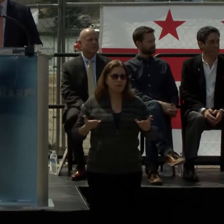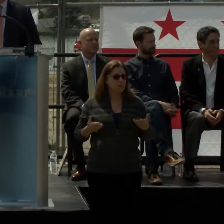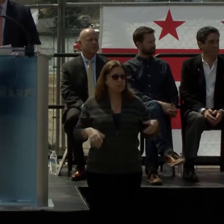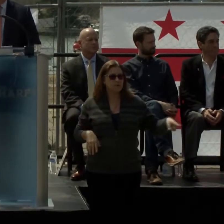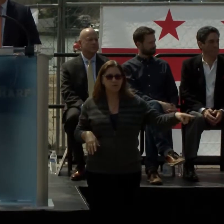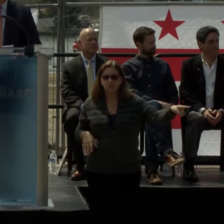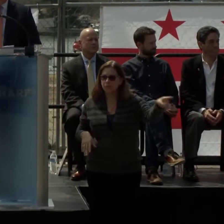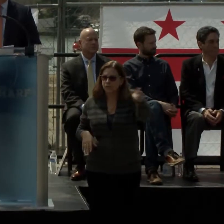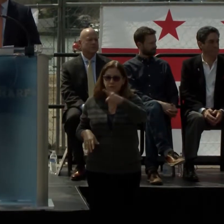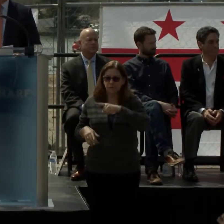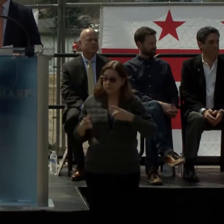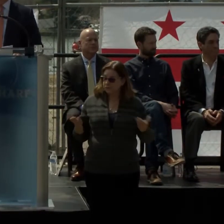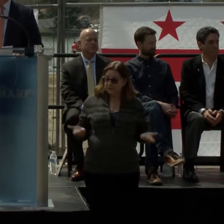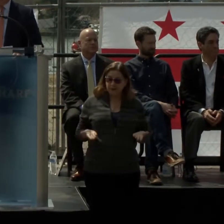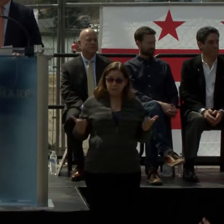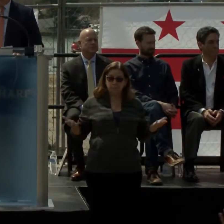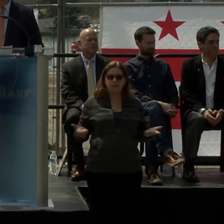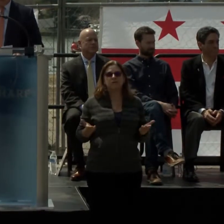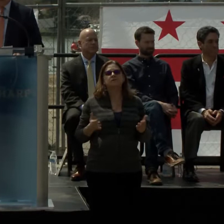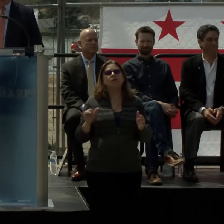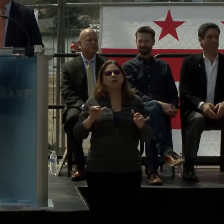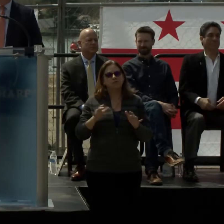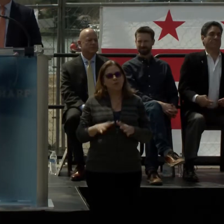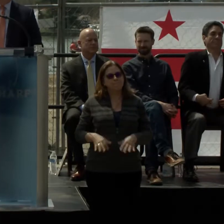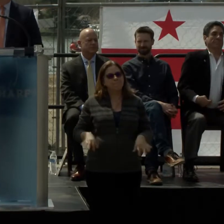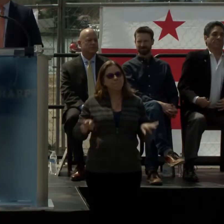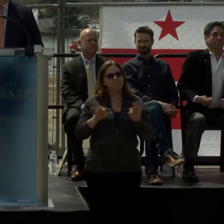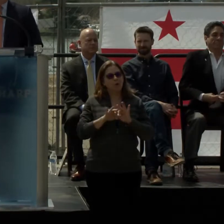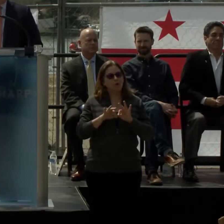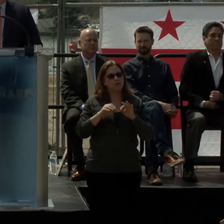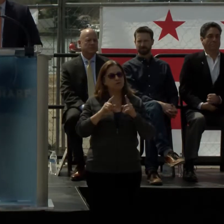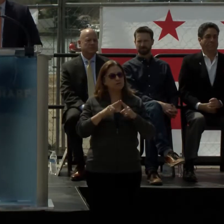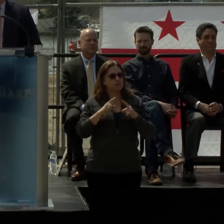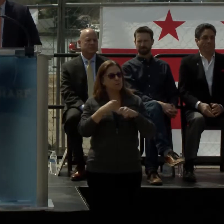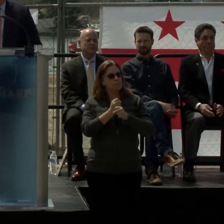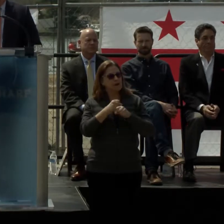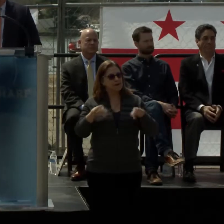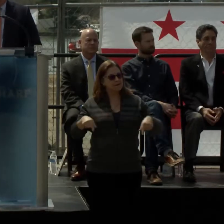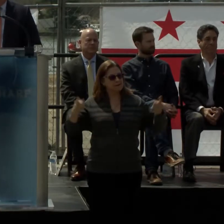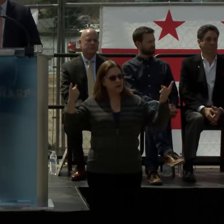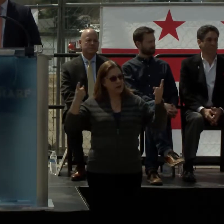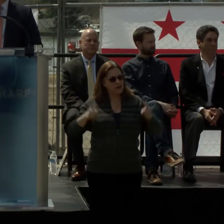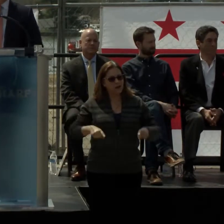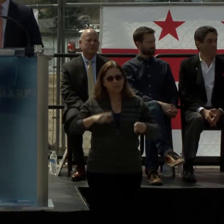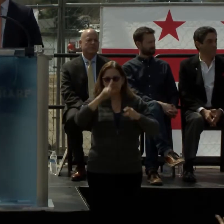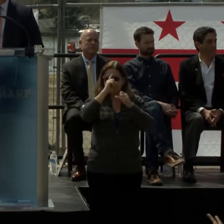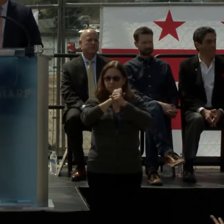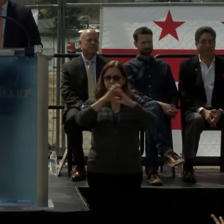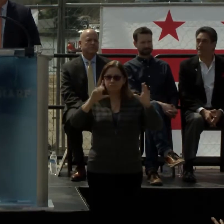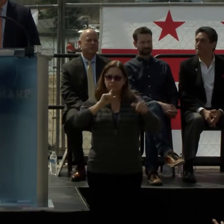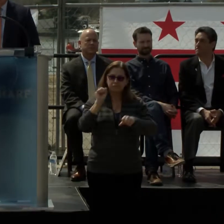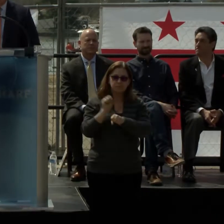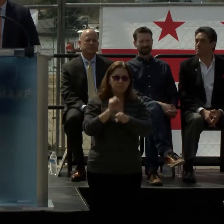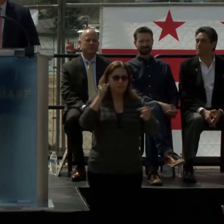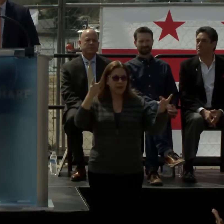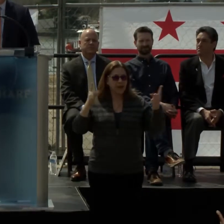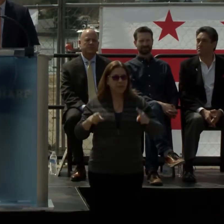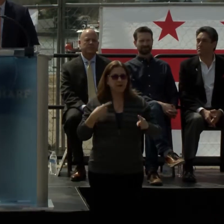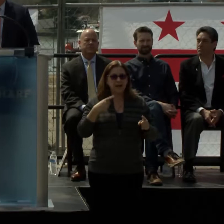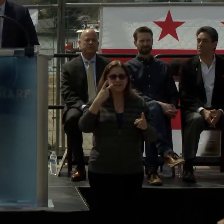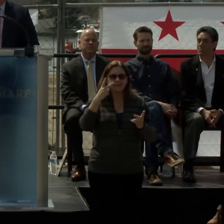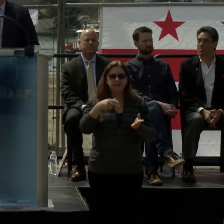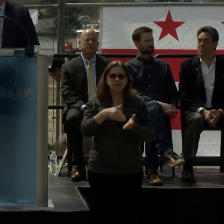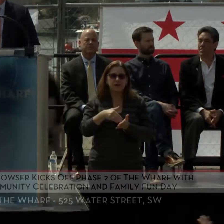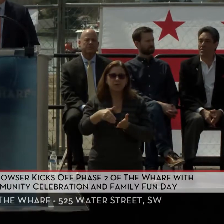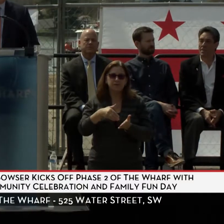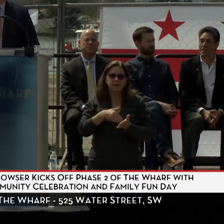and support has been critical to the Wharf's continued success. In looking around today, we see thousands of people, some here for